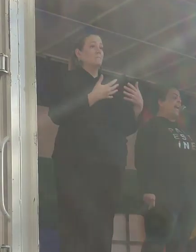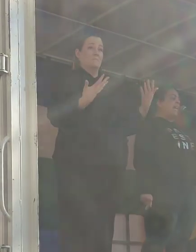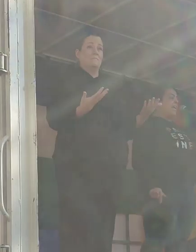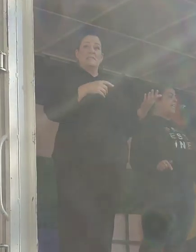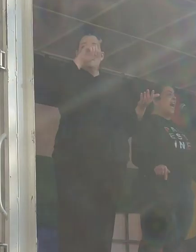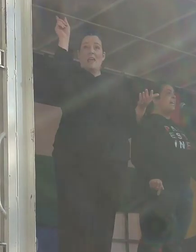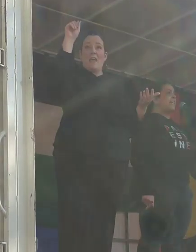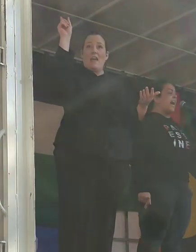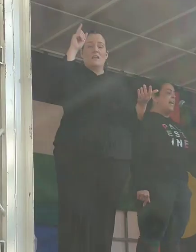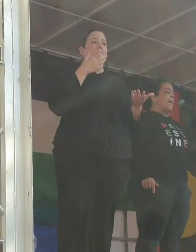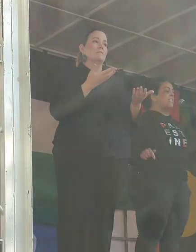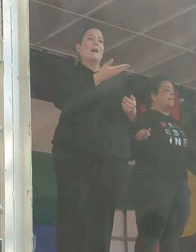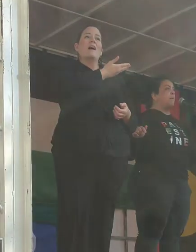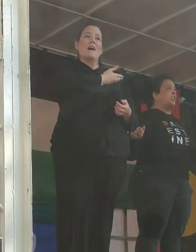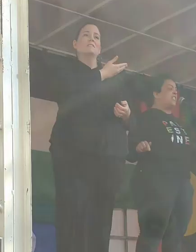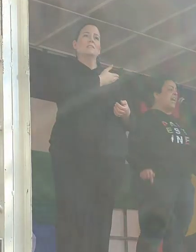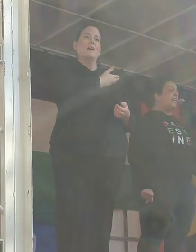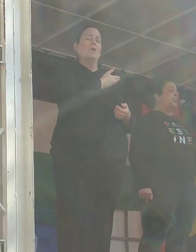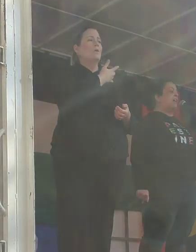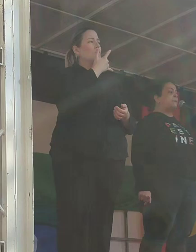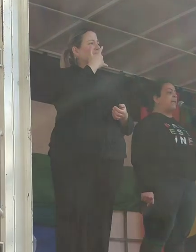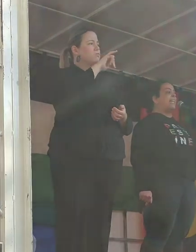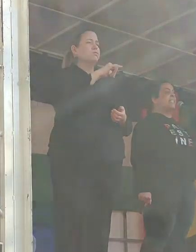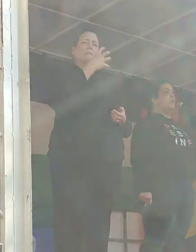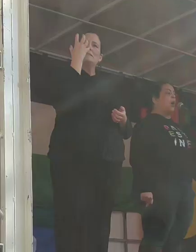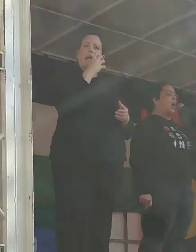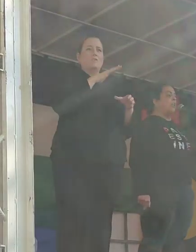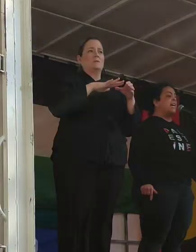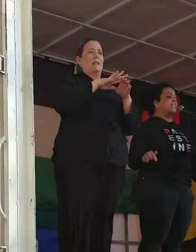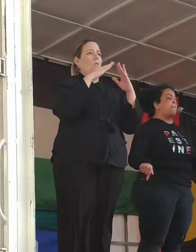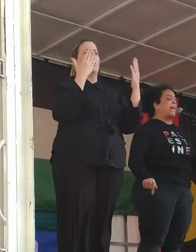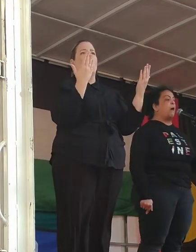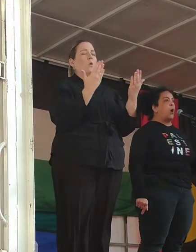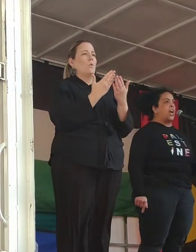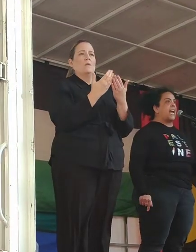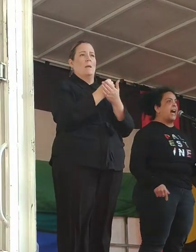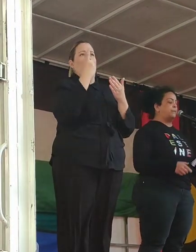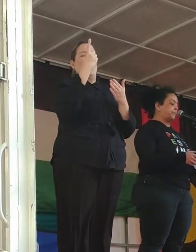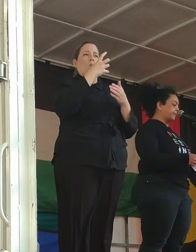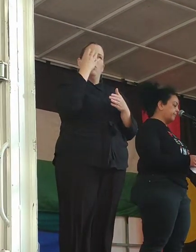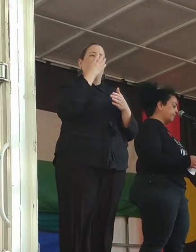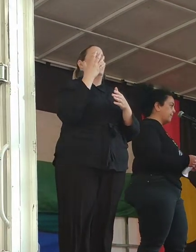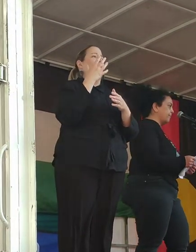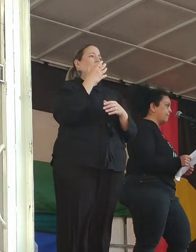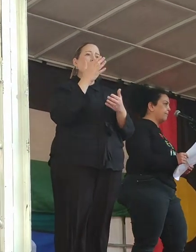now, today, Gaza is the most dangerous place in the world to be a